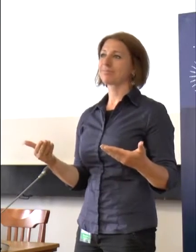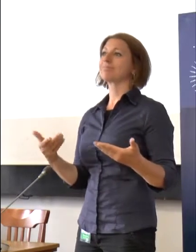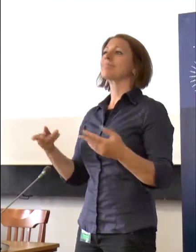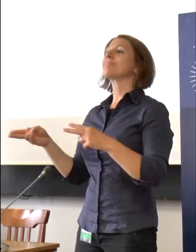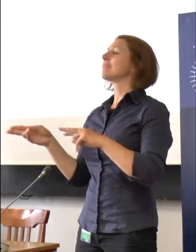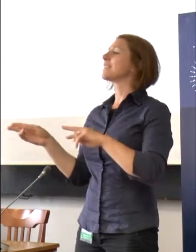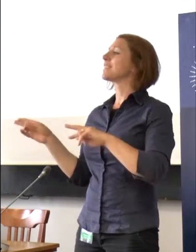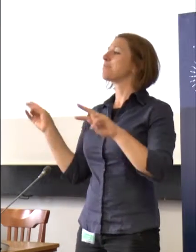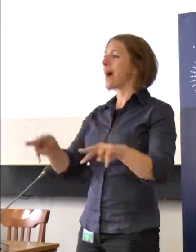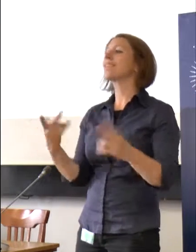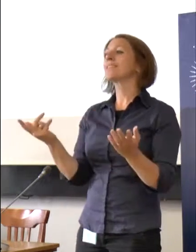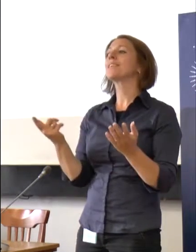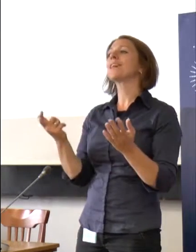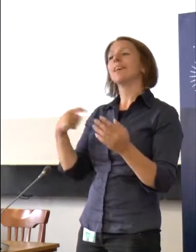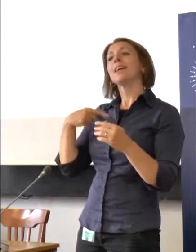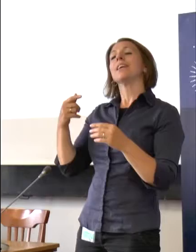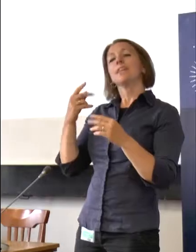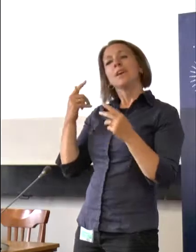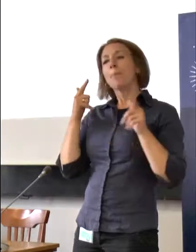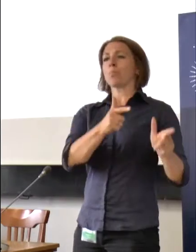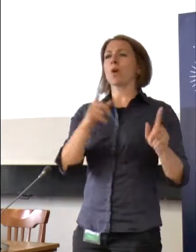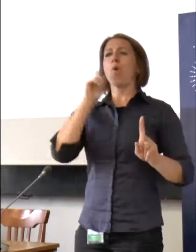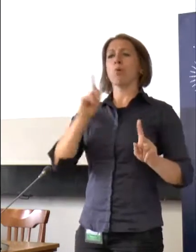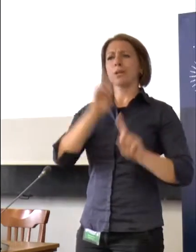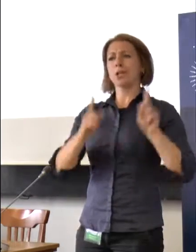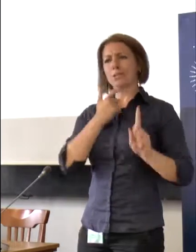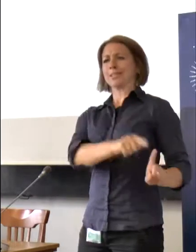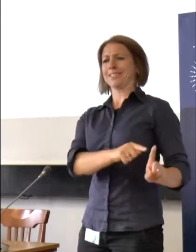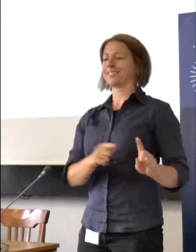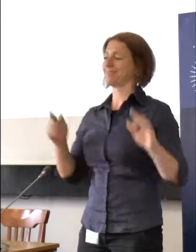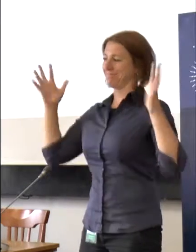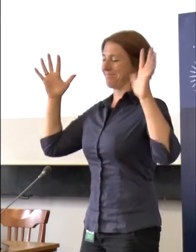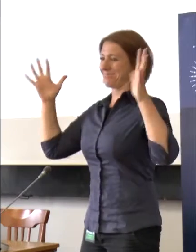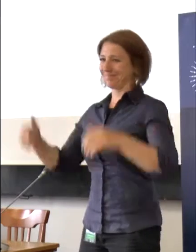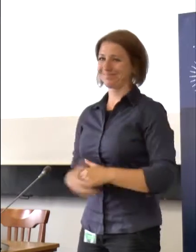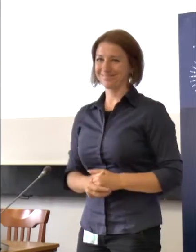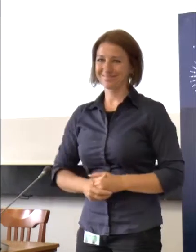Humboldt today, I think. Thank you very much. Thank you.